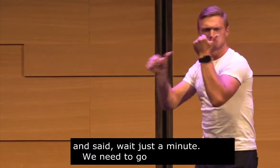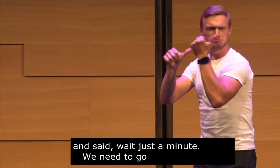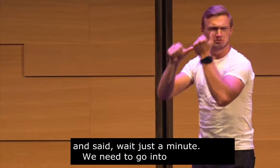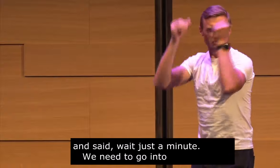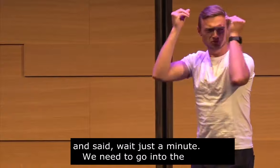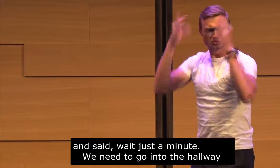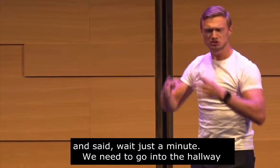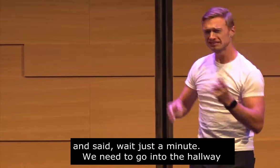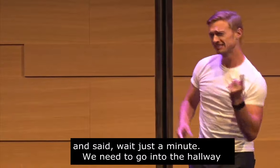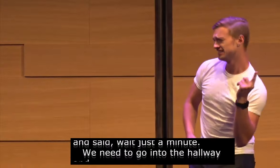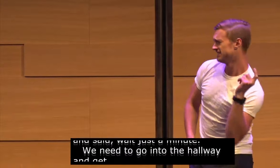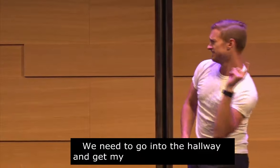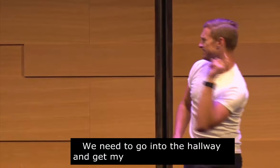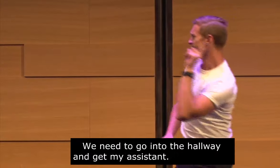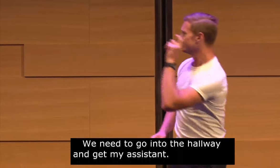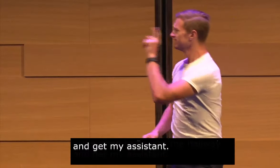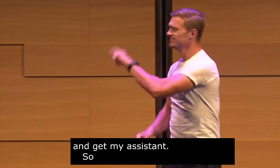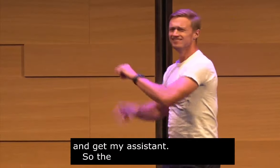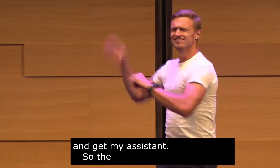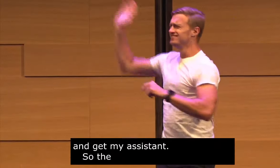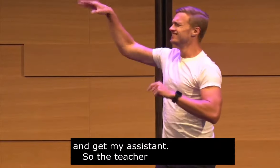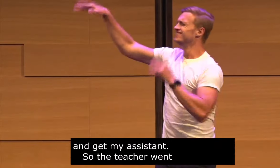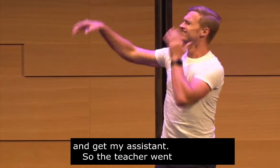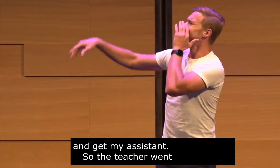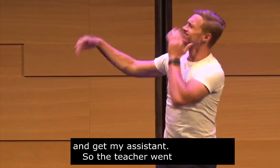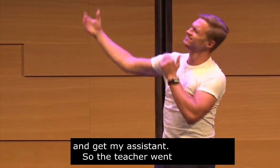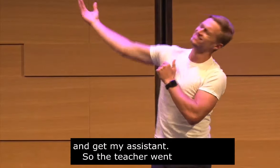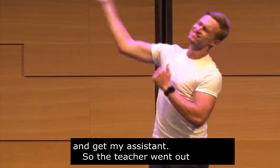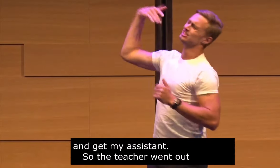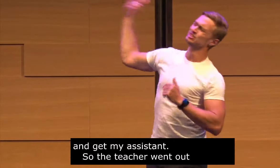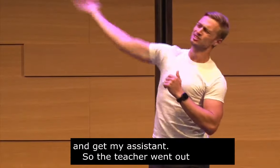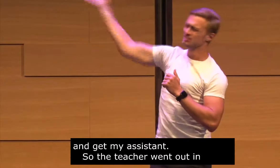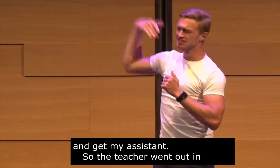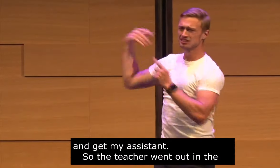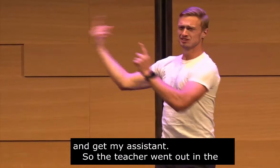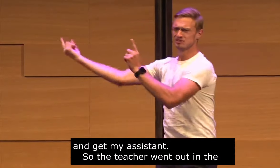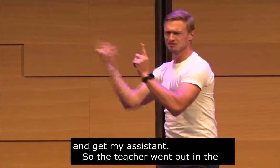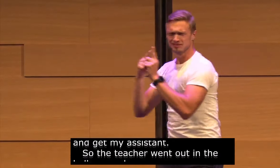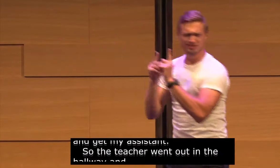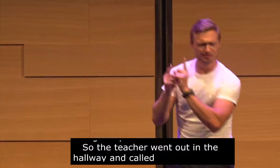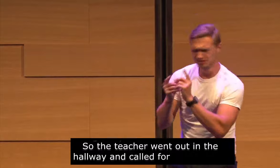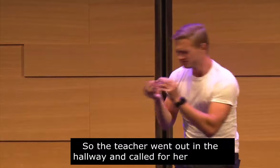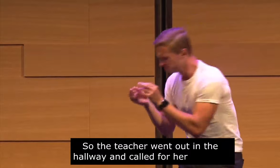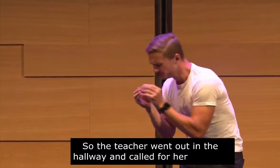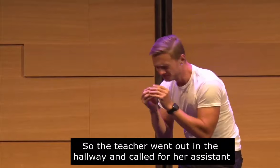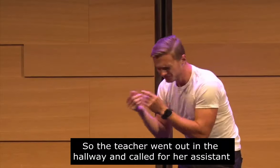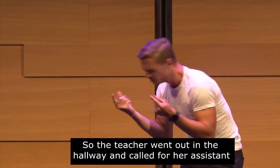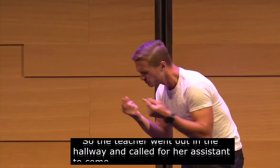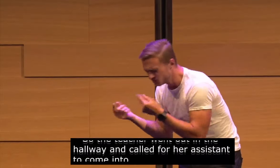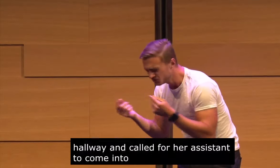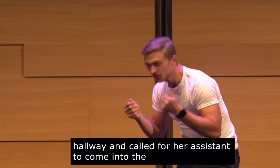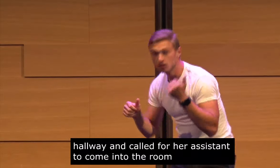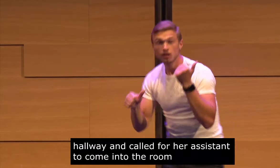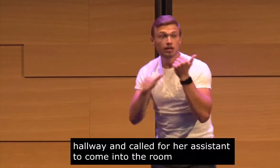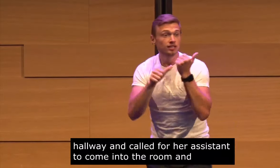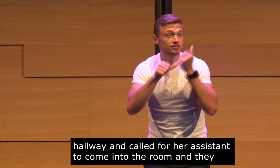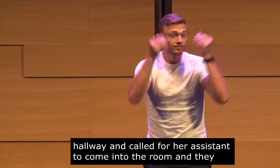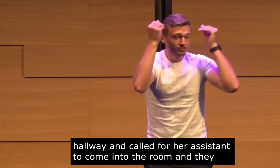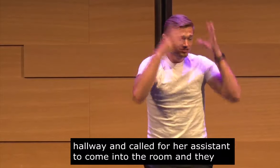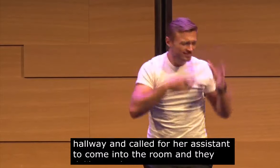the hallway and get my assistant. So the teacher went out in the hallway and called for her assistant to come into the room. And they deliberated a bit,